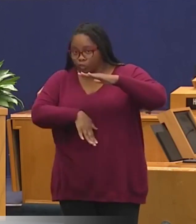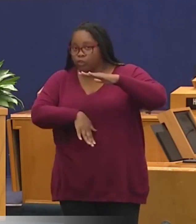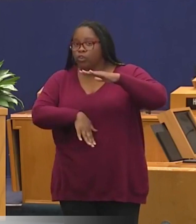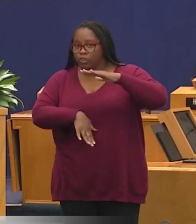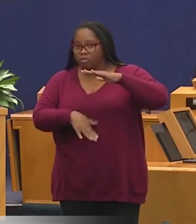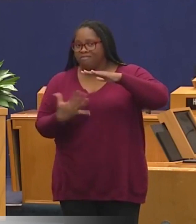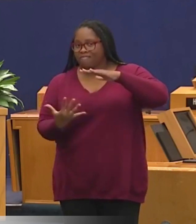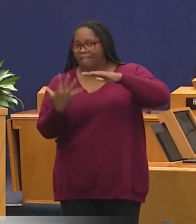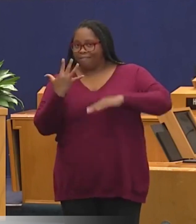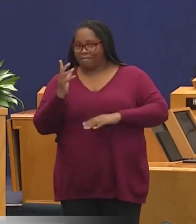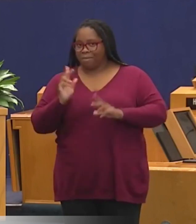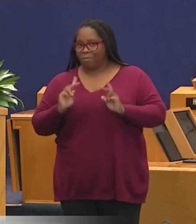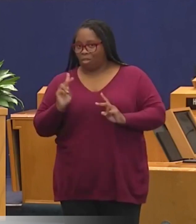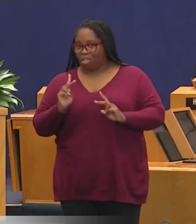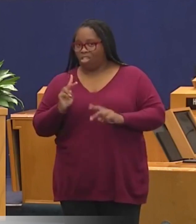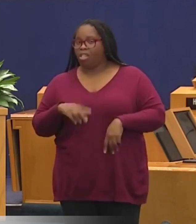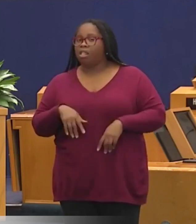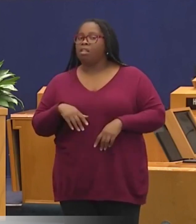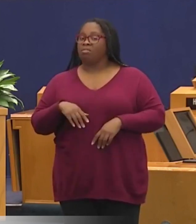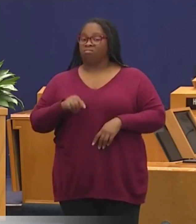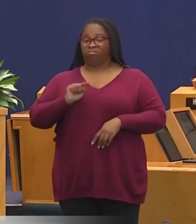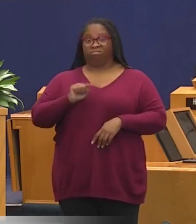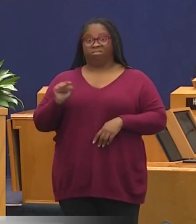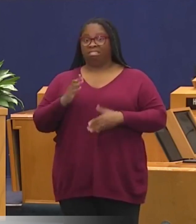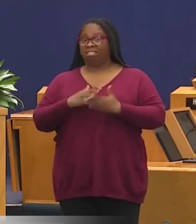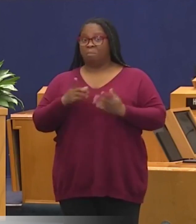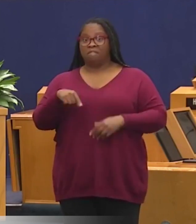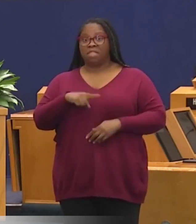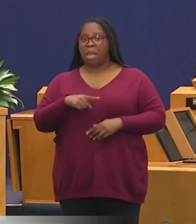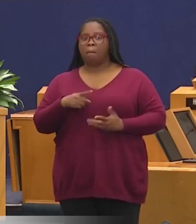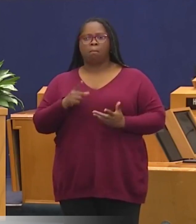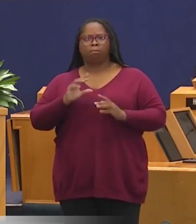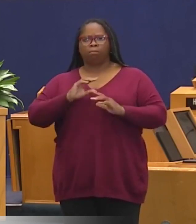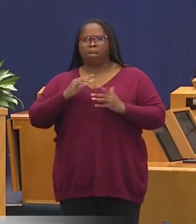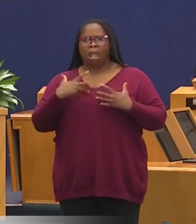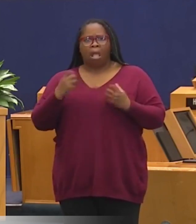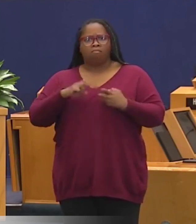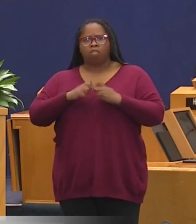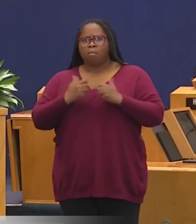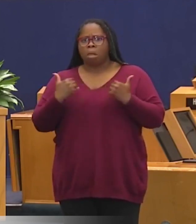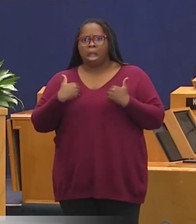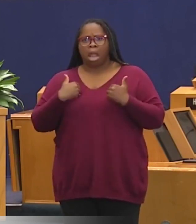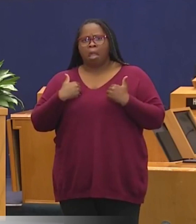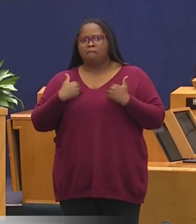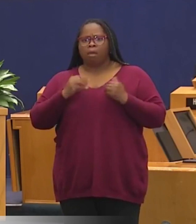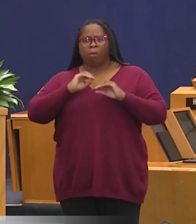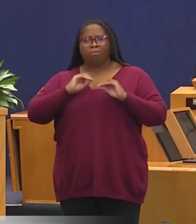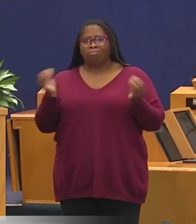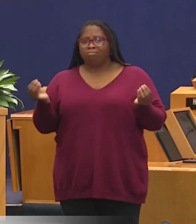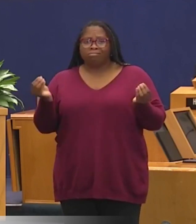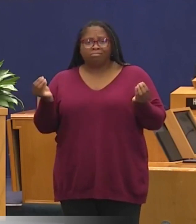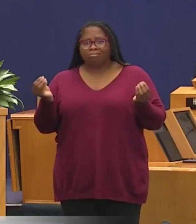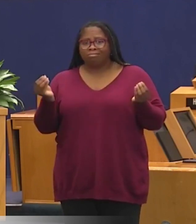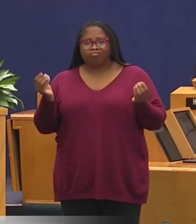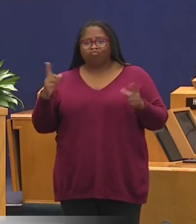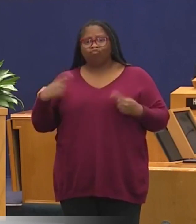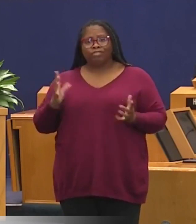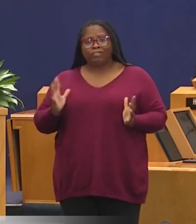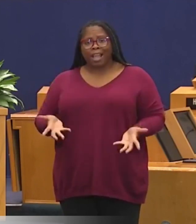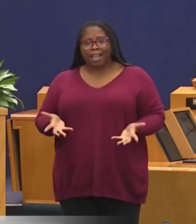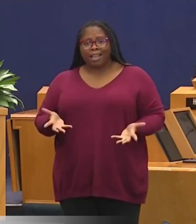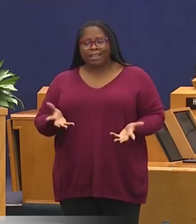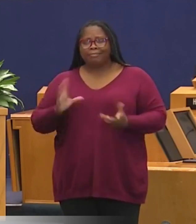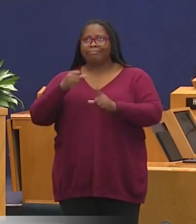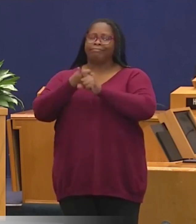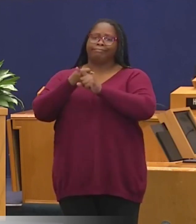and a couple of the people who are young don't have any underlying health conditions. As always, you can see an updated report